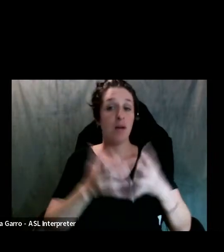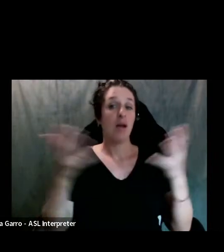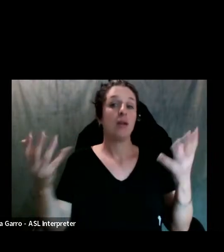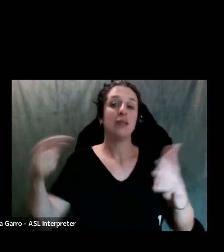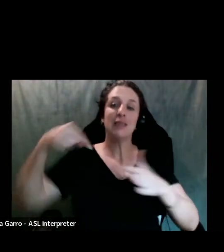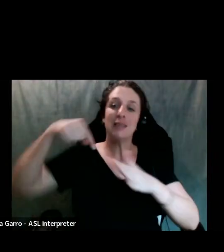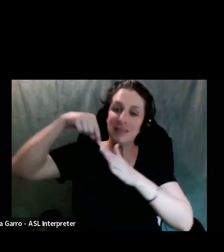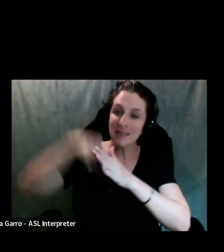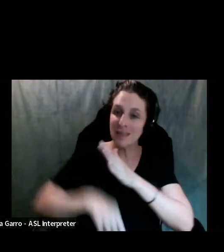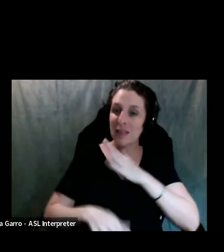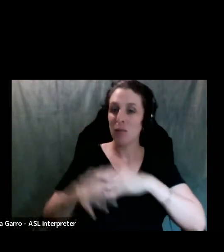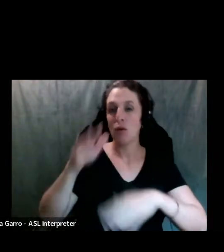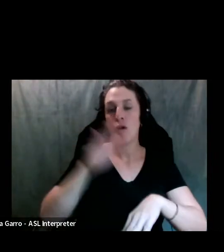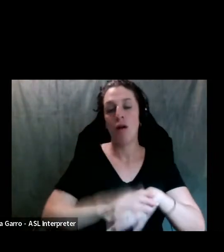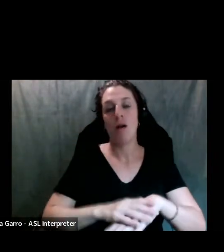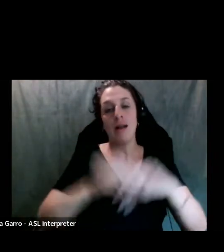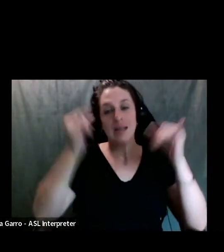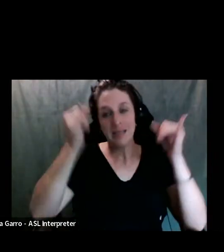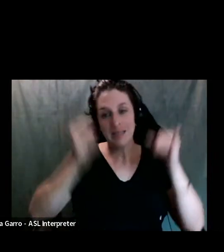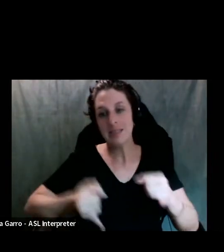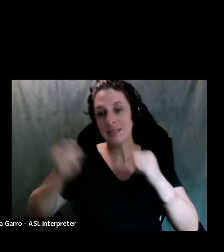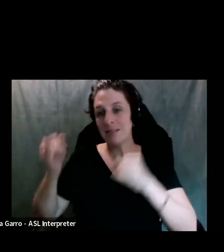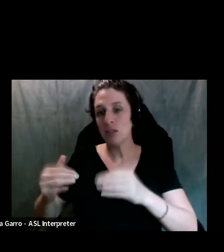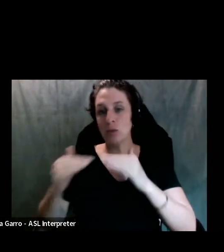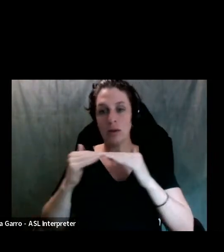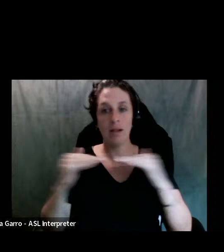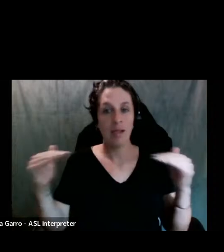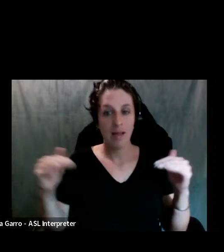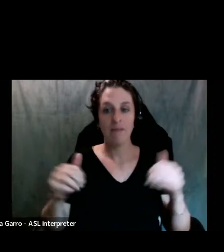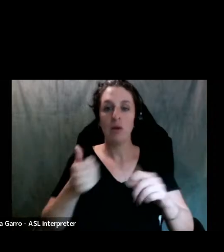an individual level with each student,